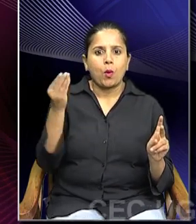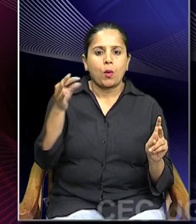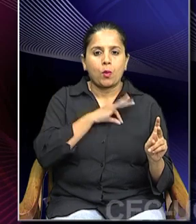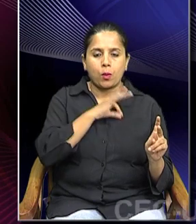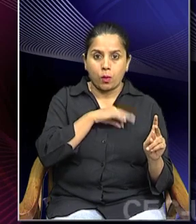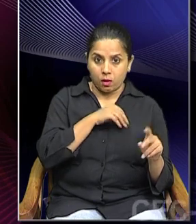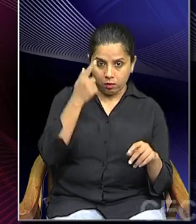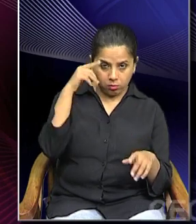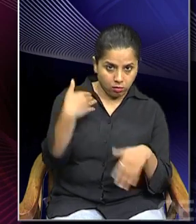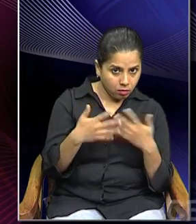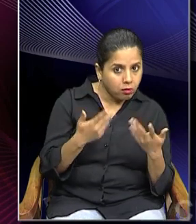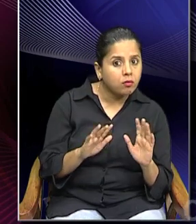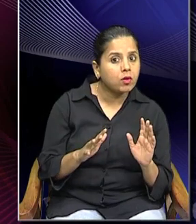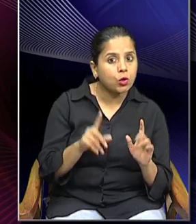profit?